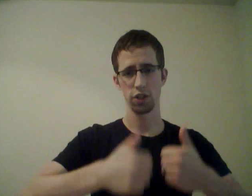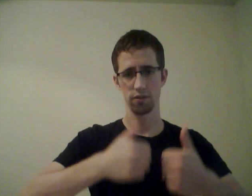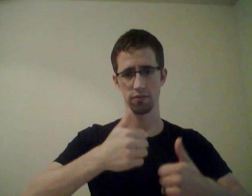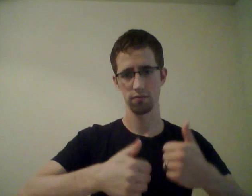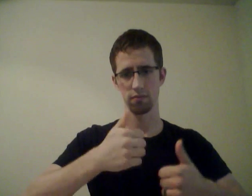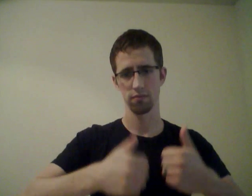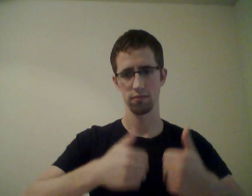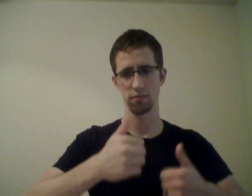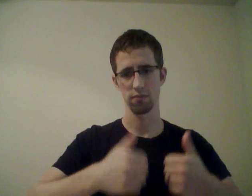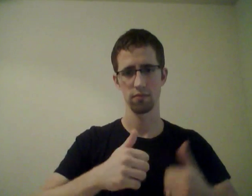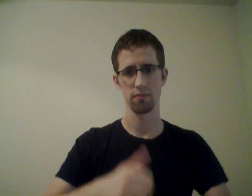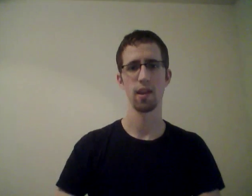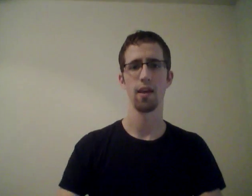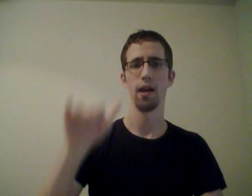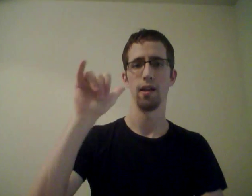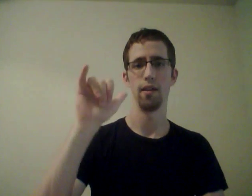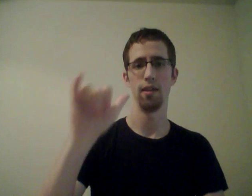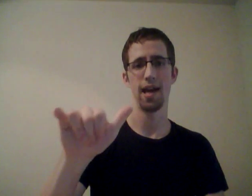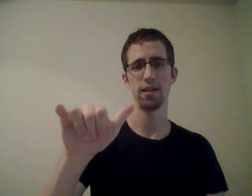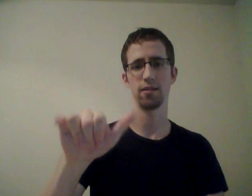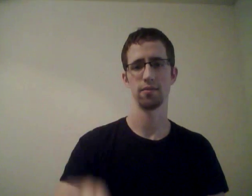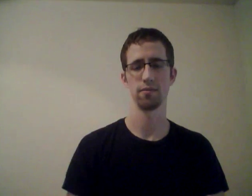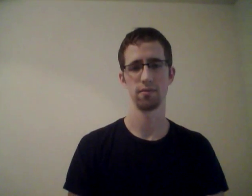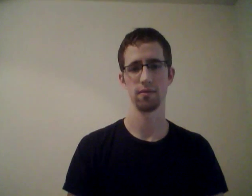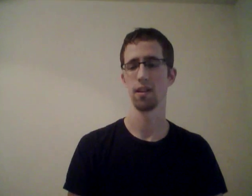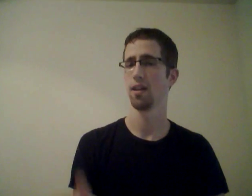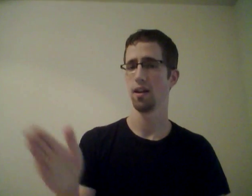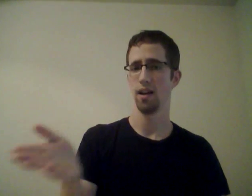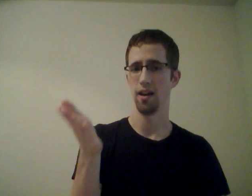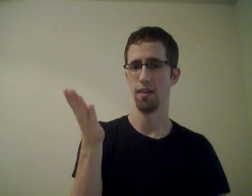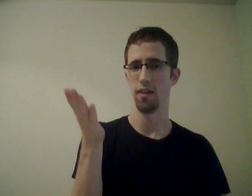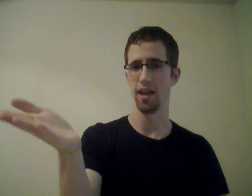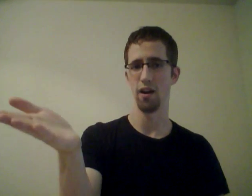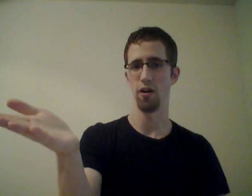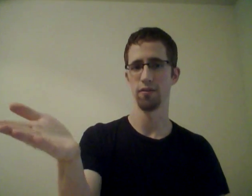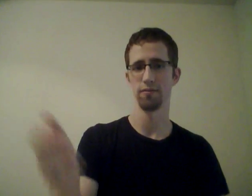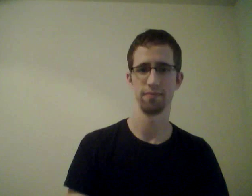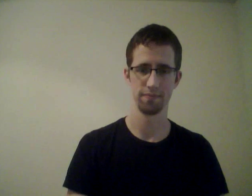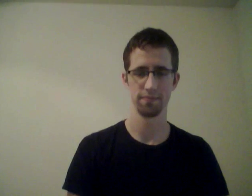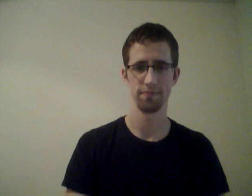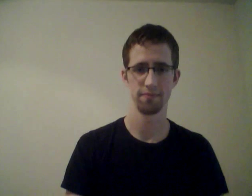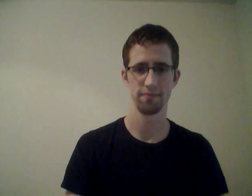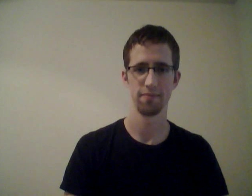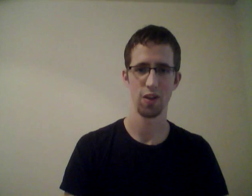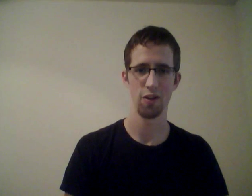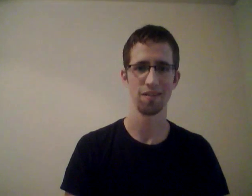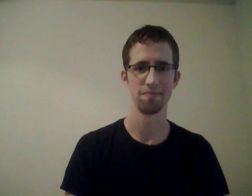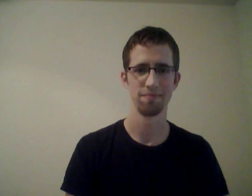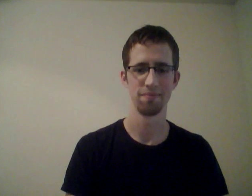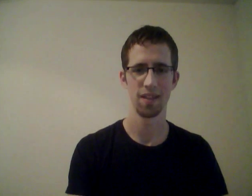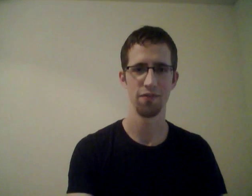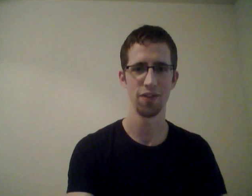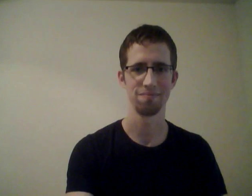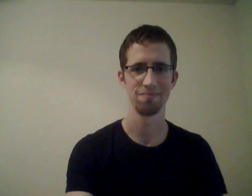which, that, and there. Right? Have fun.